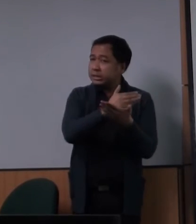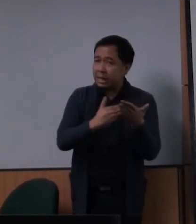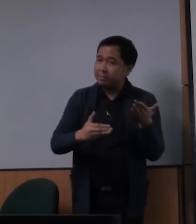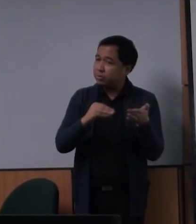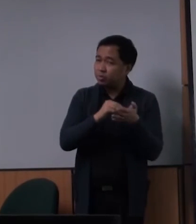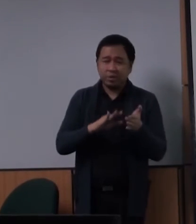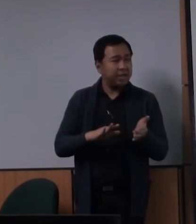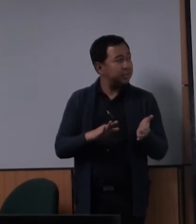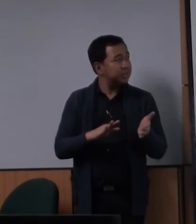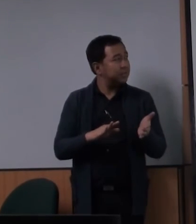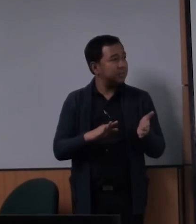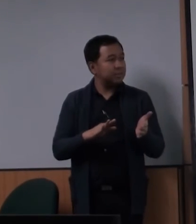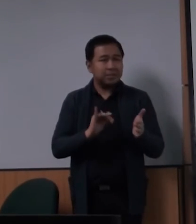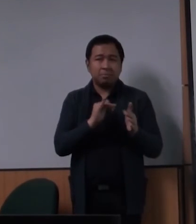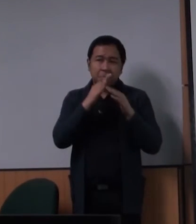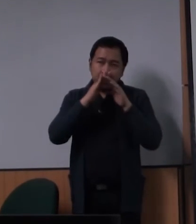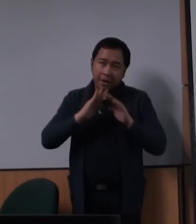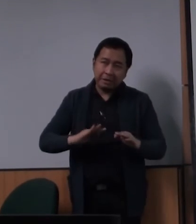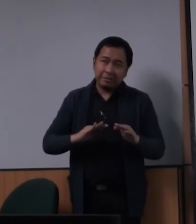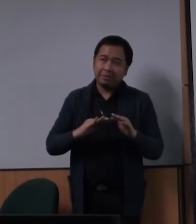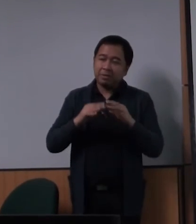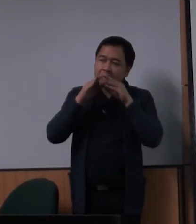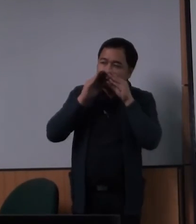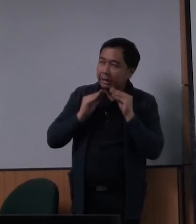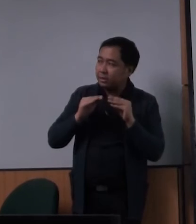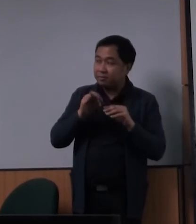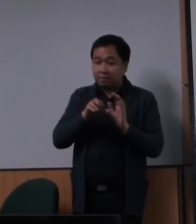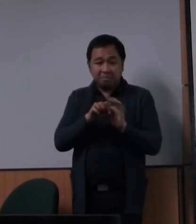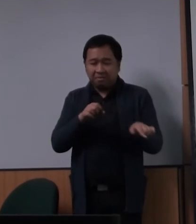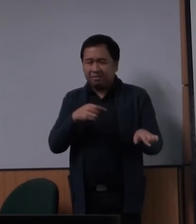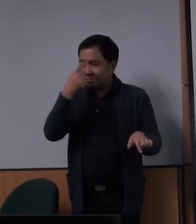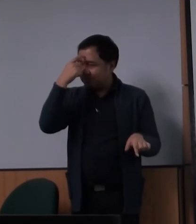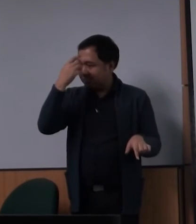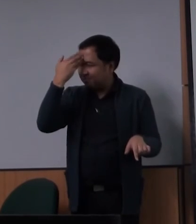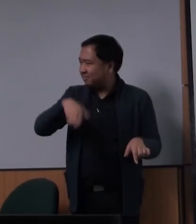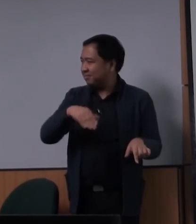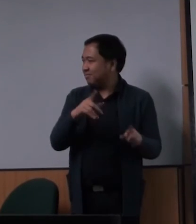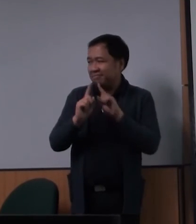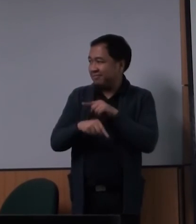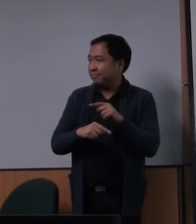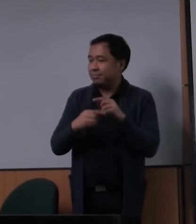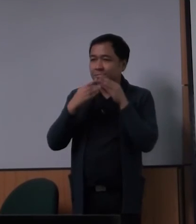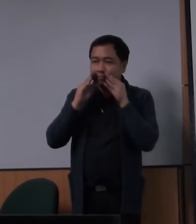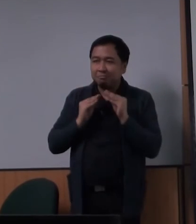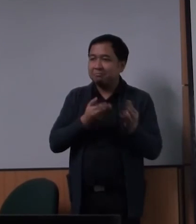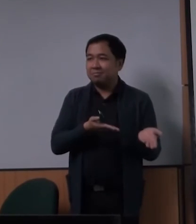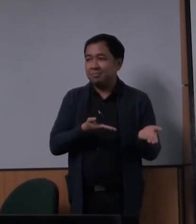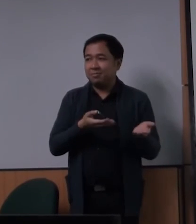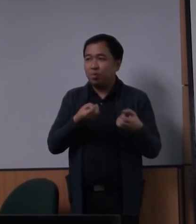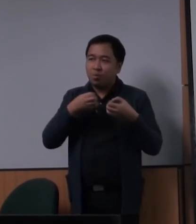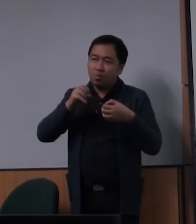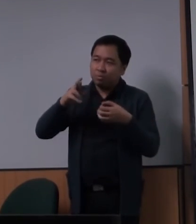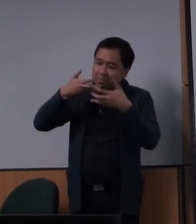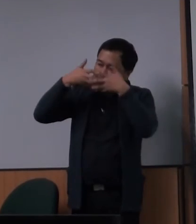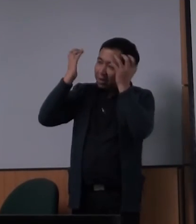some parang being quiet and sad if they don't know the answer, like that. And get